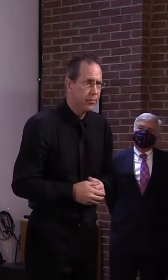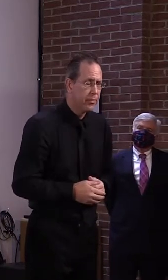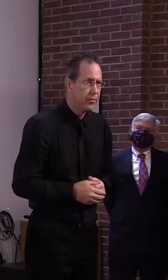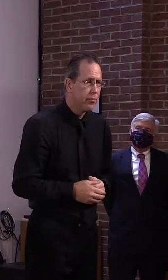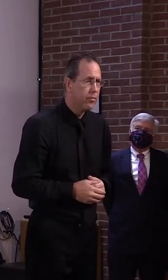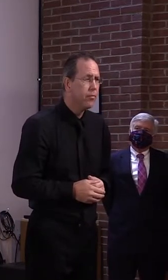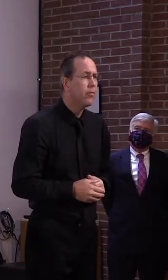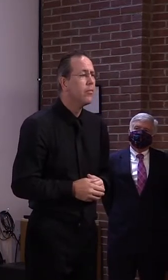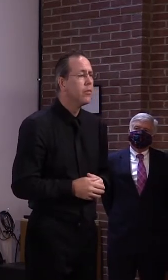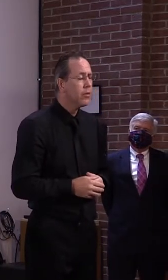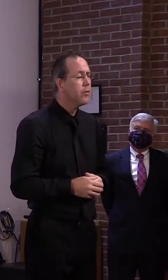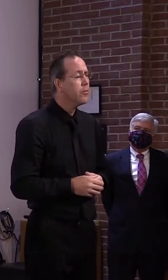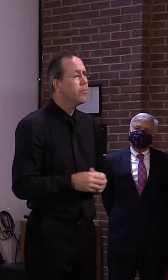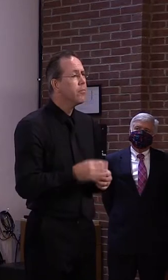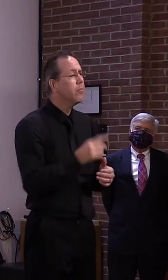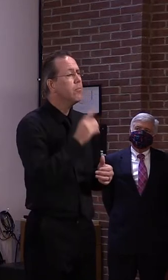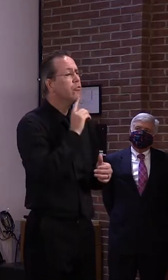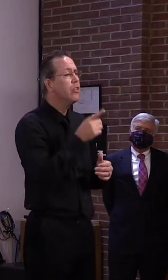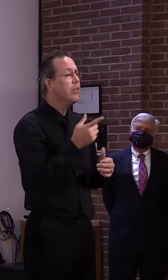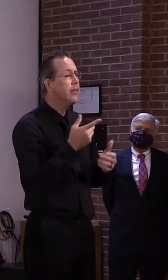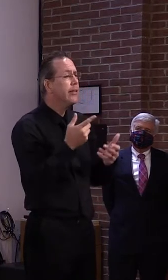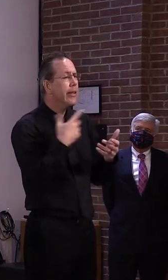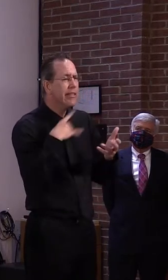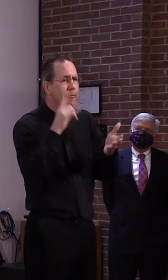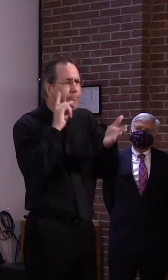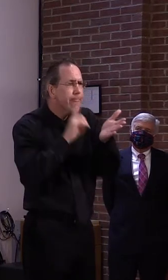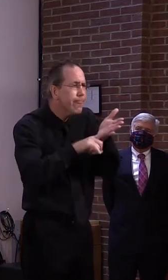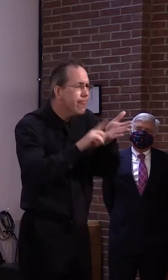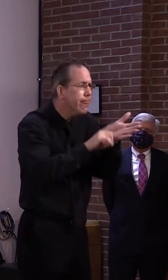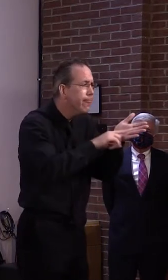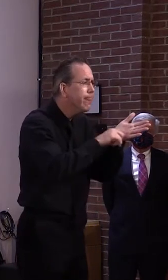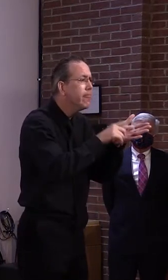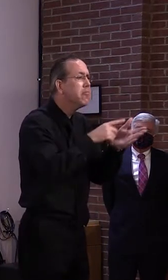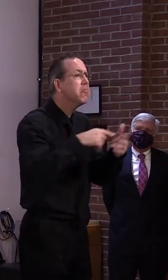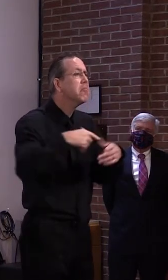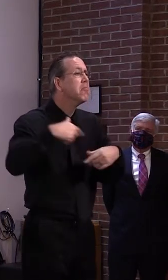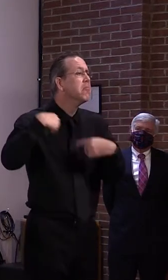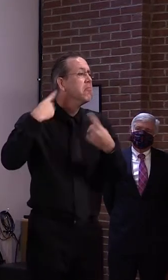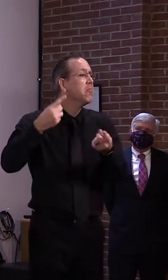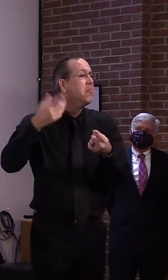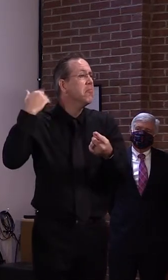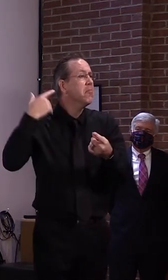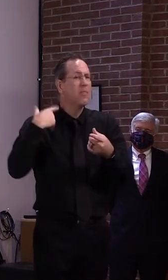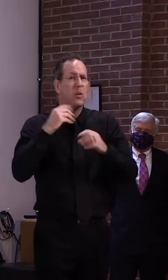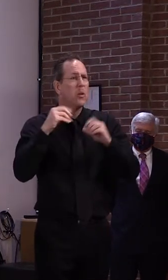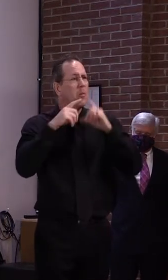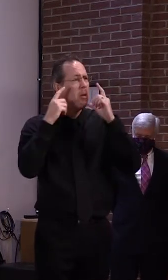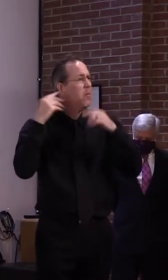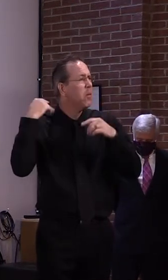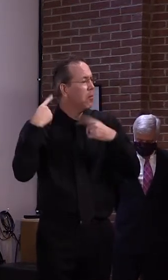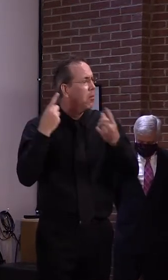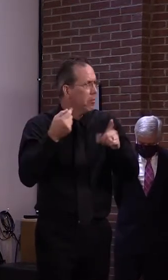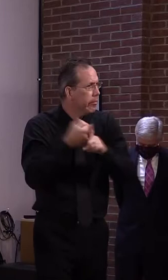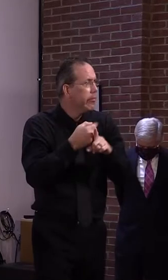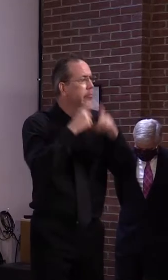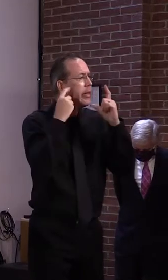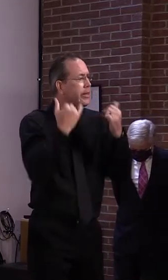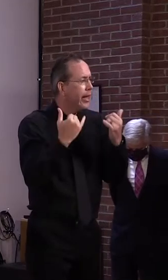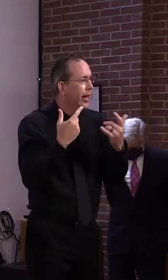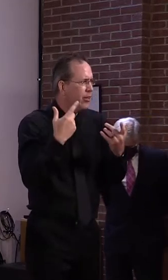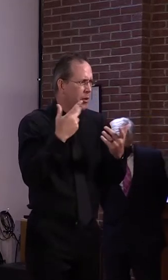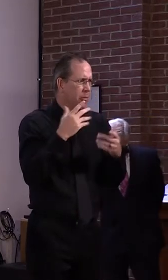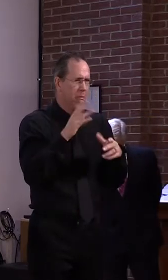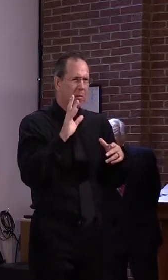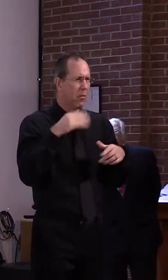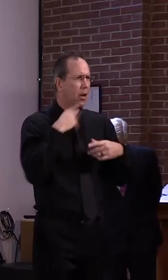doing research on this in the past before we had a pandemic? I don't think most people were wanting to wear masks when they engaged